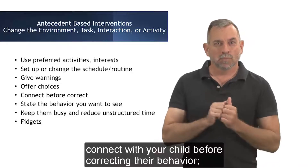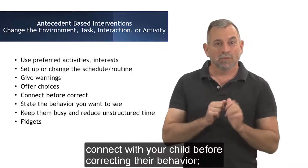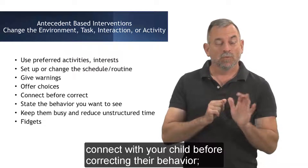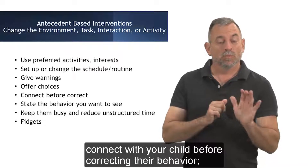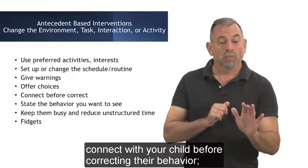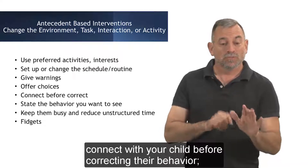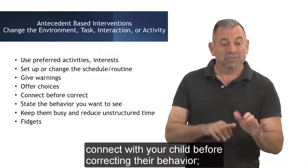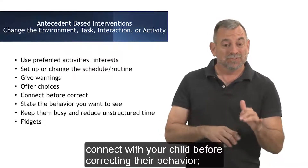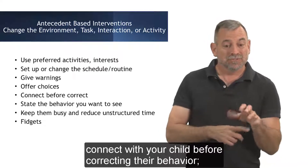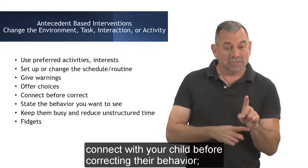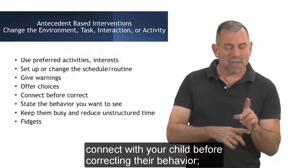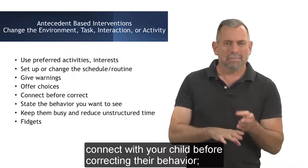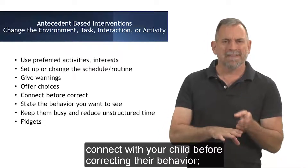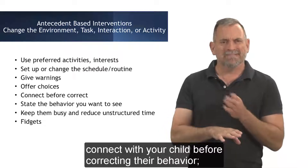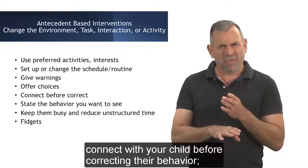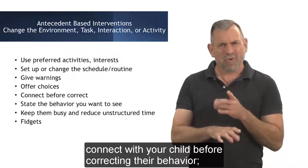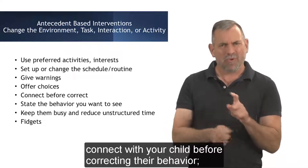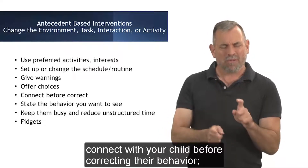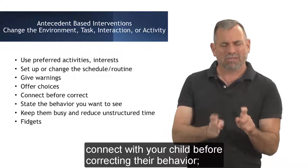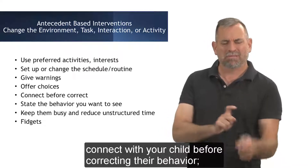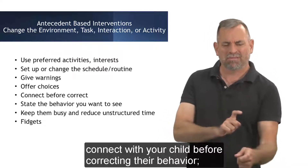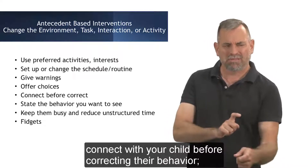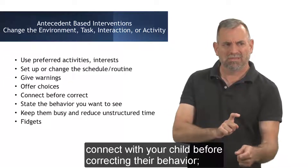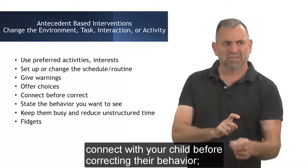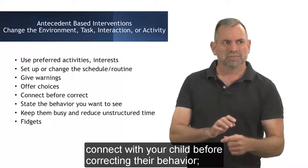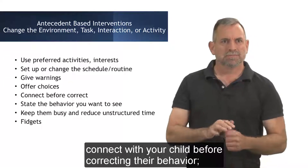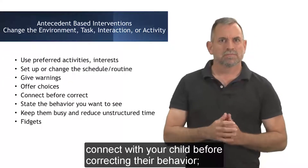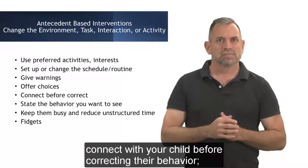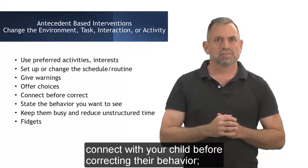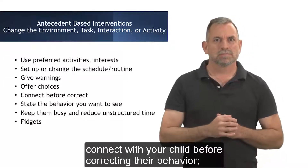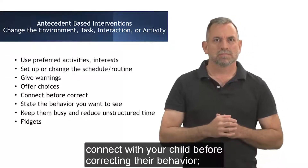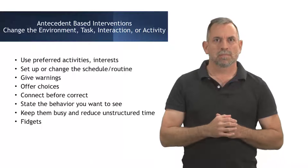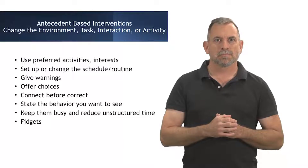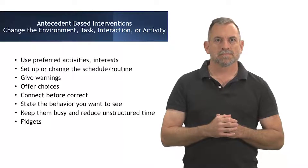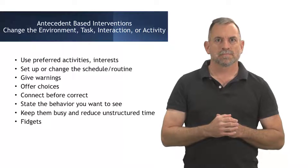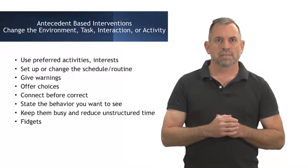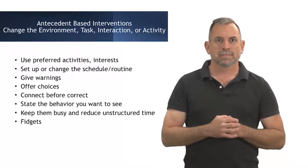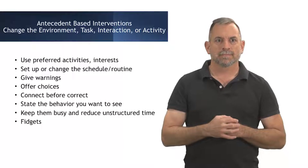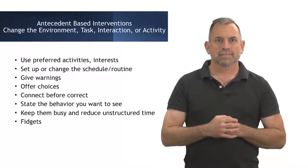Connect with your child before correcting their behavior.